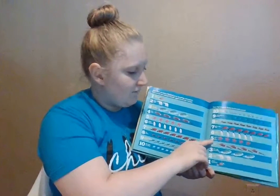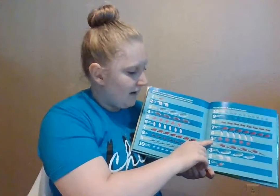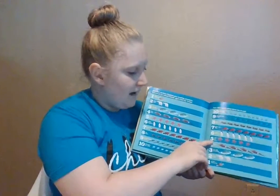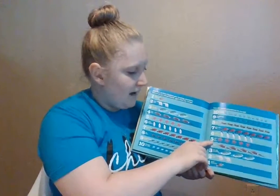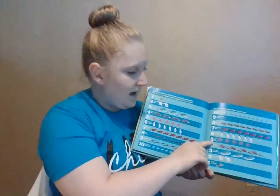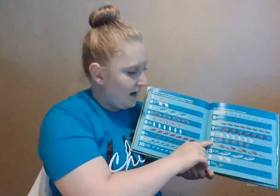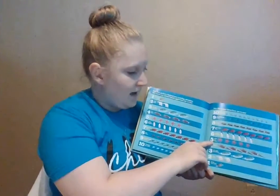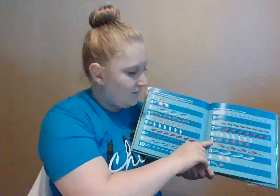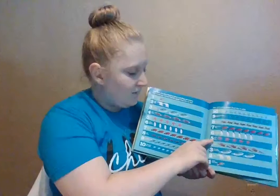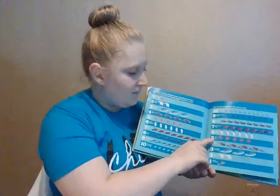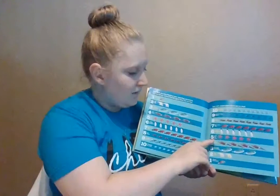5,